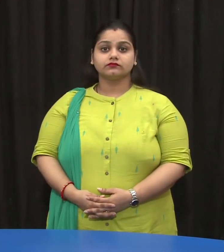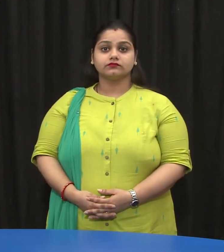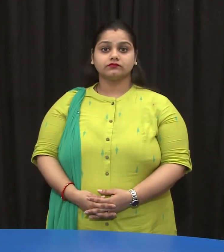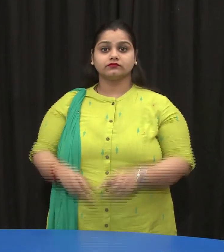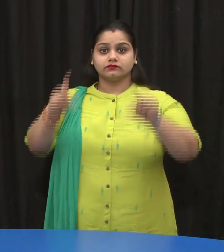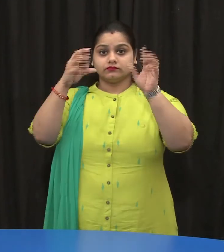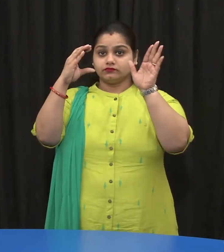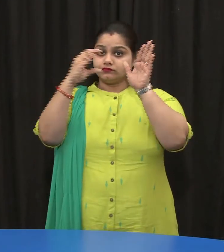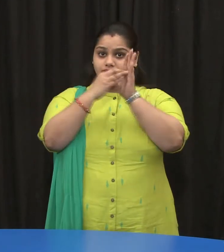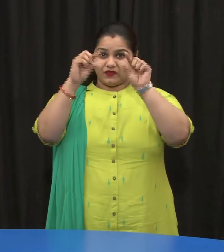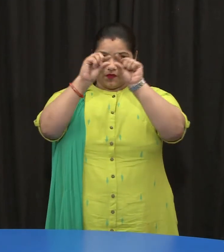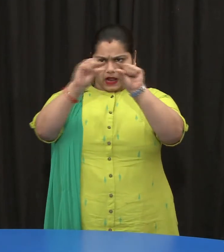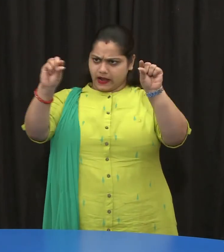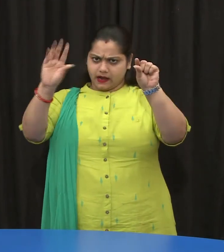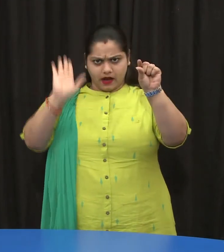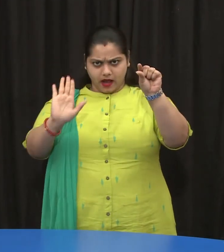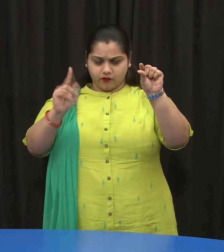underline the line whatever you select.